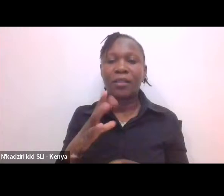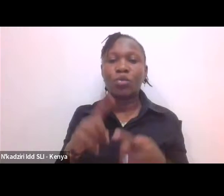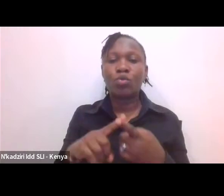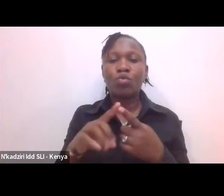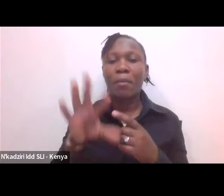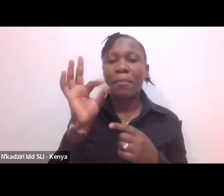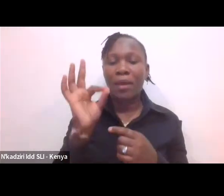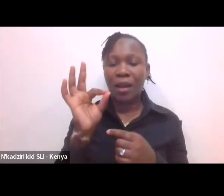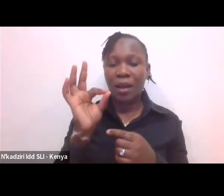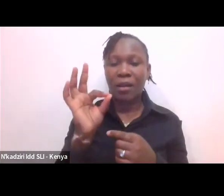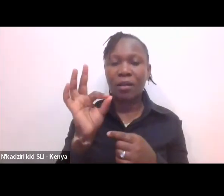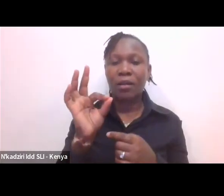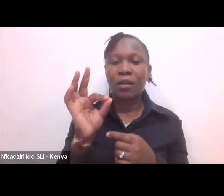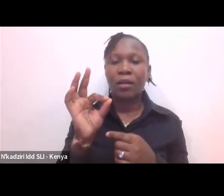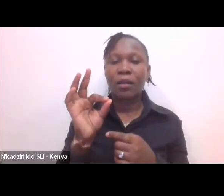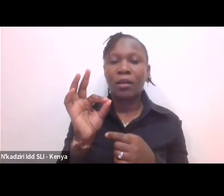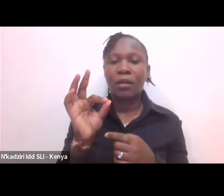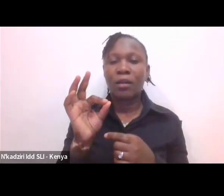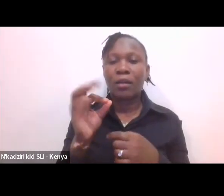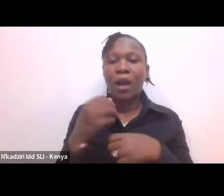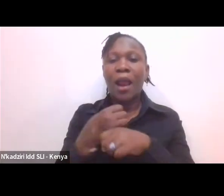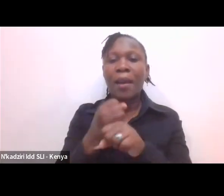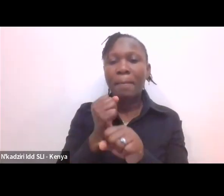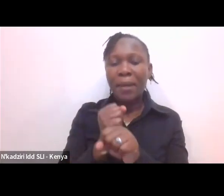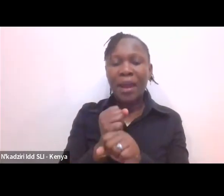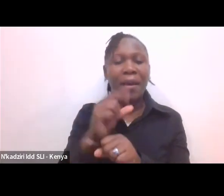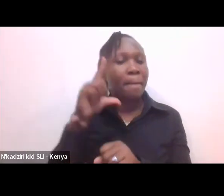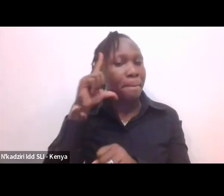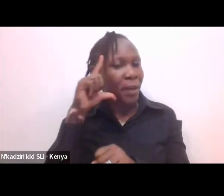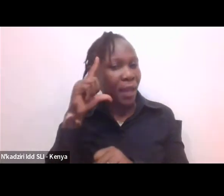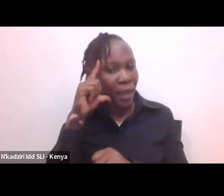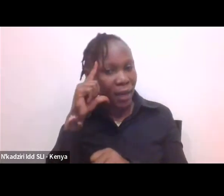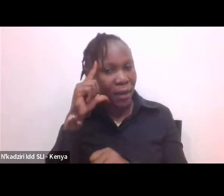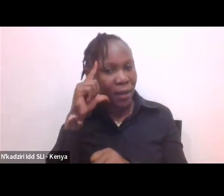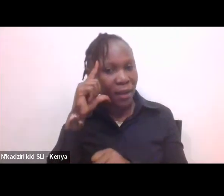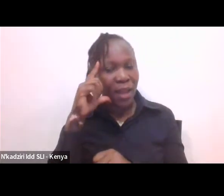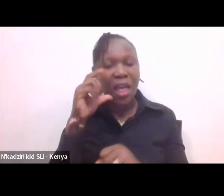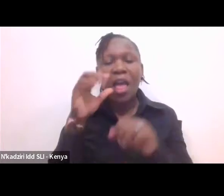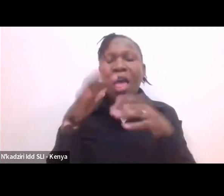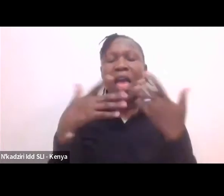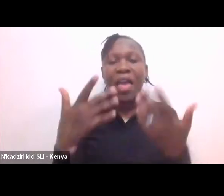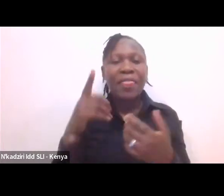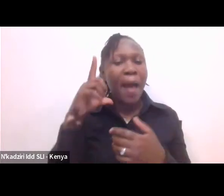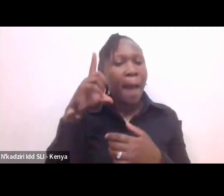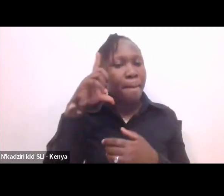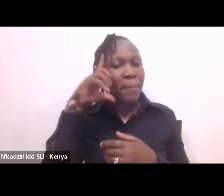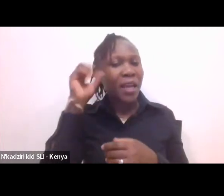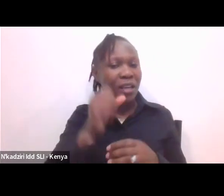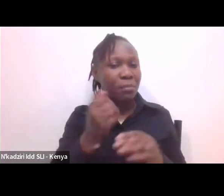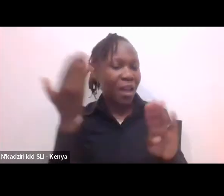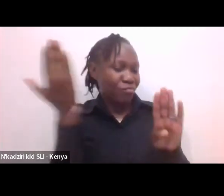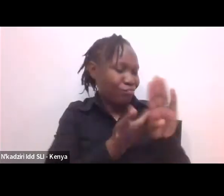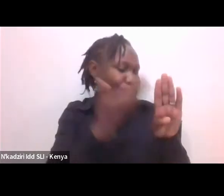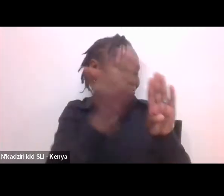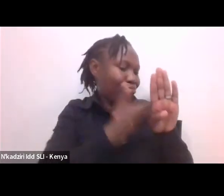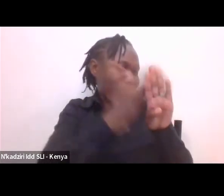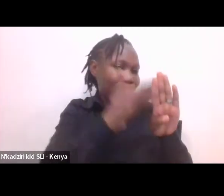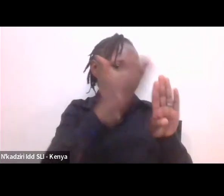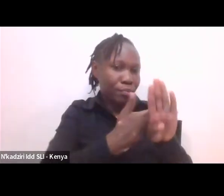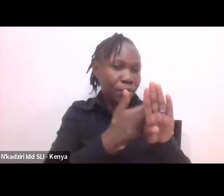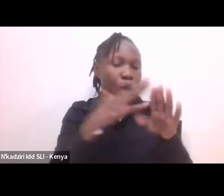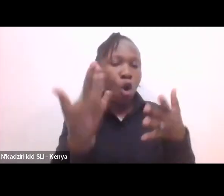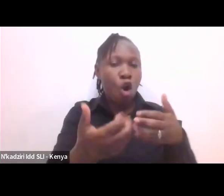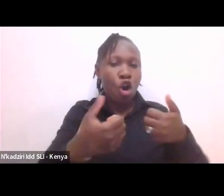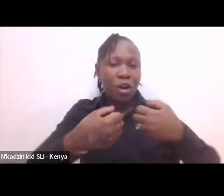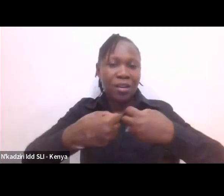either by chopping off their limbs if they were too big for the bed, or by stretching them if